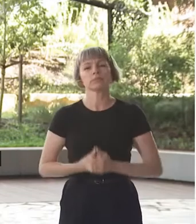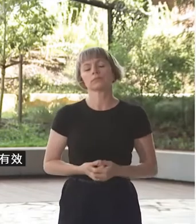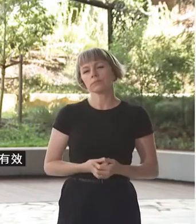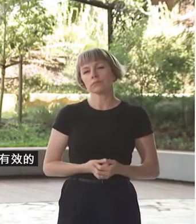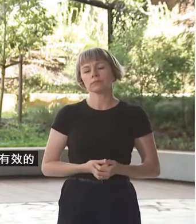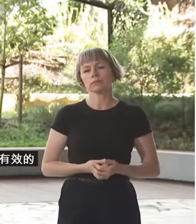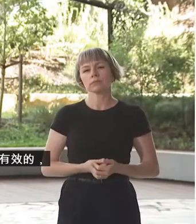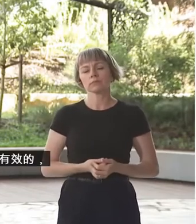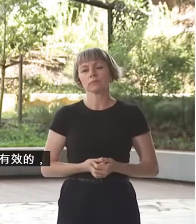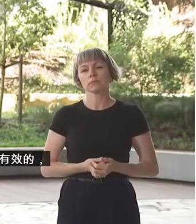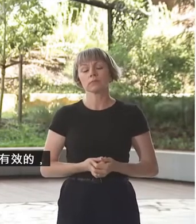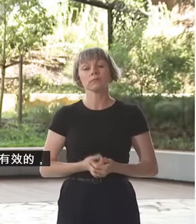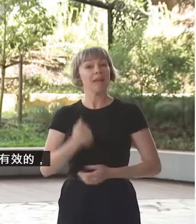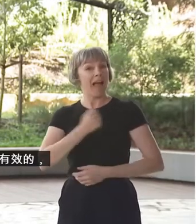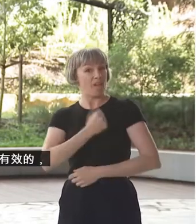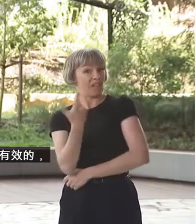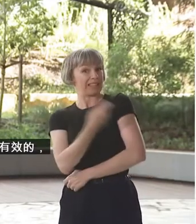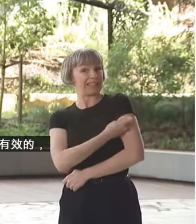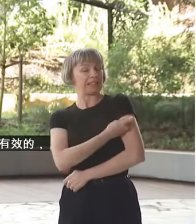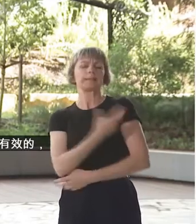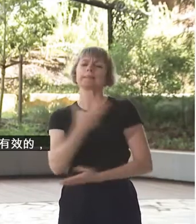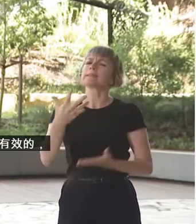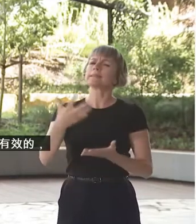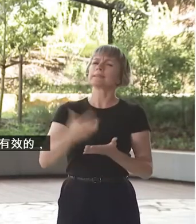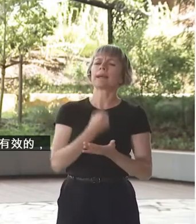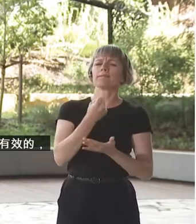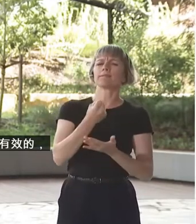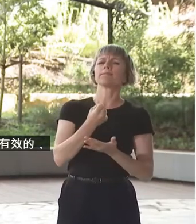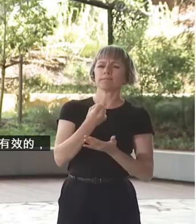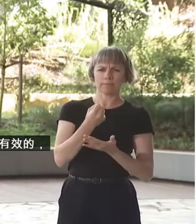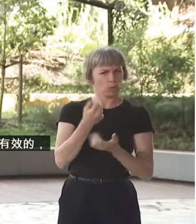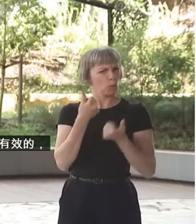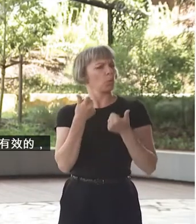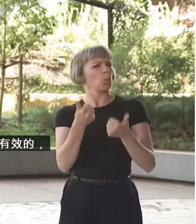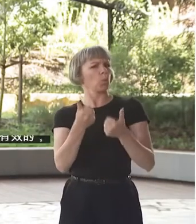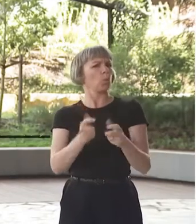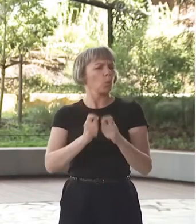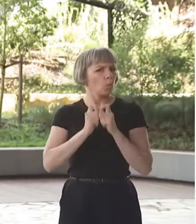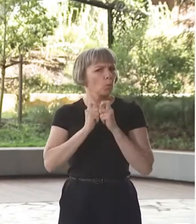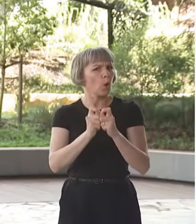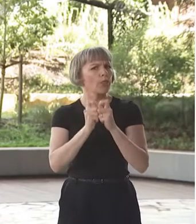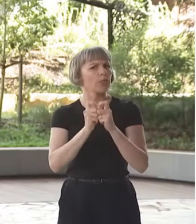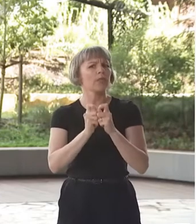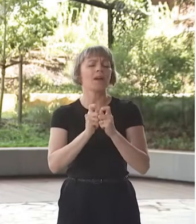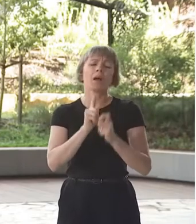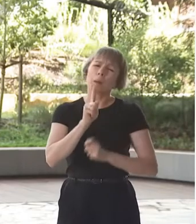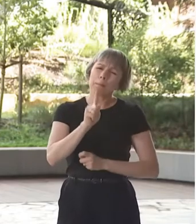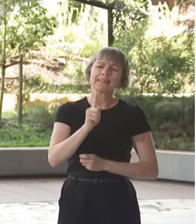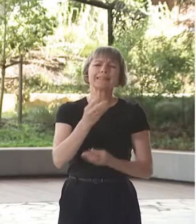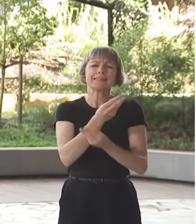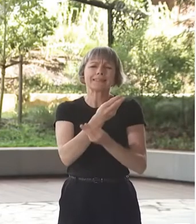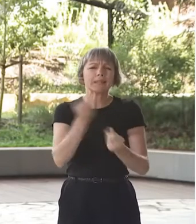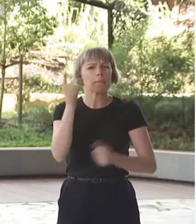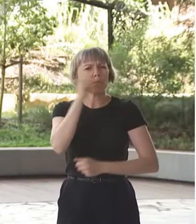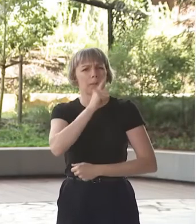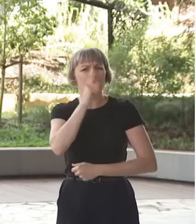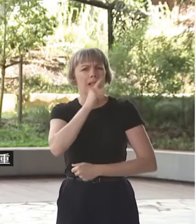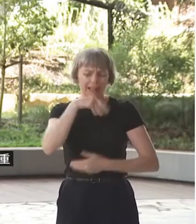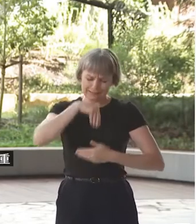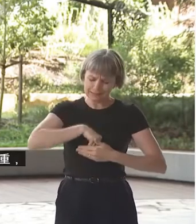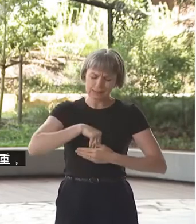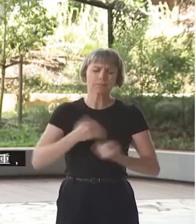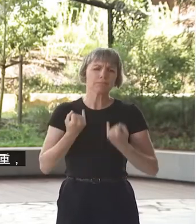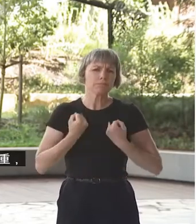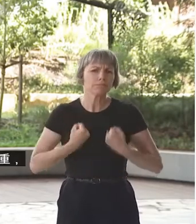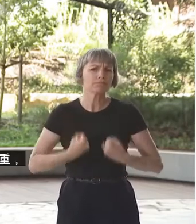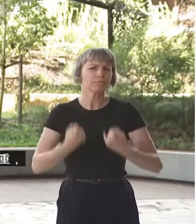are very safe, effective, but there will be certain groups with very significant underlying health conditions